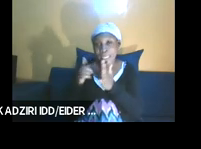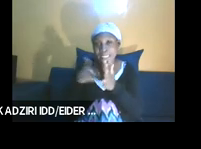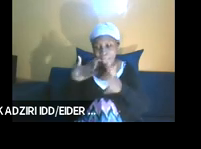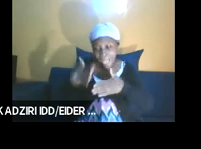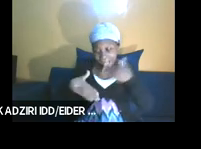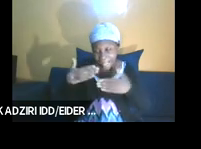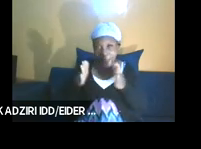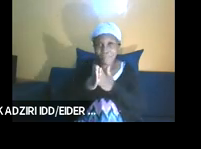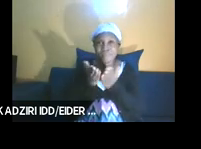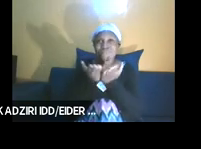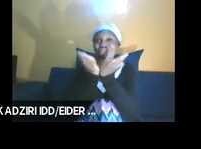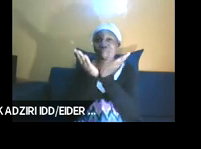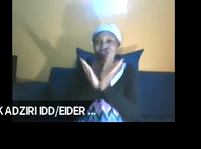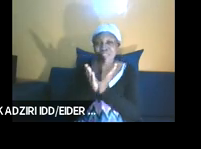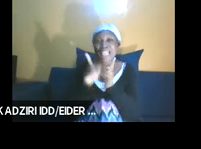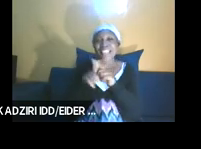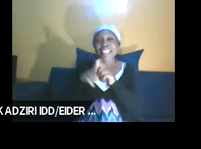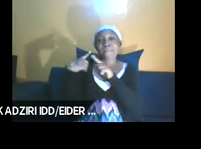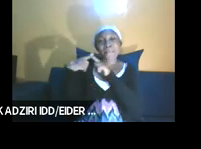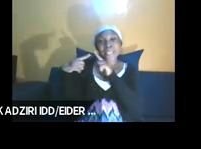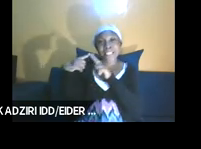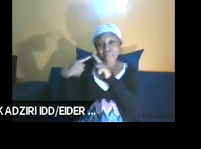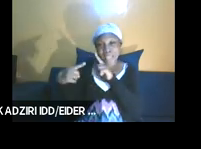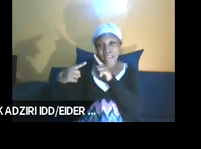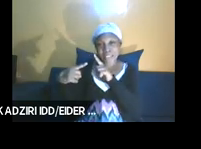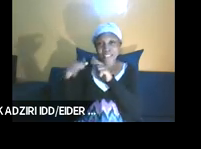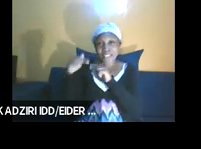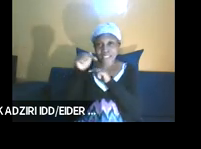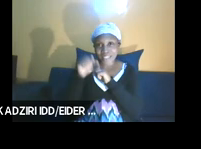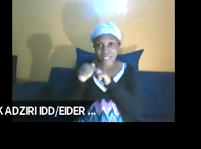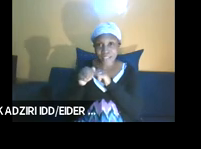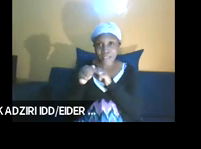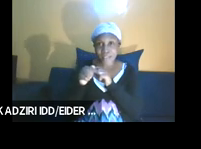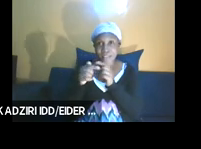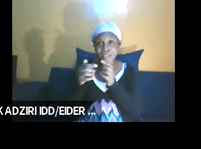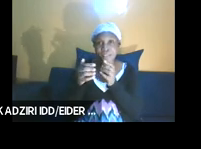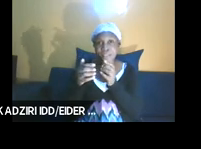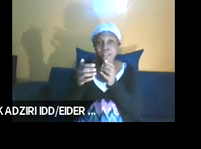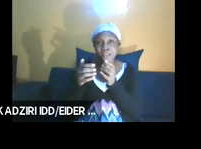to experience, let's say, this third session of pre-review.